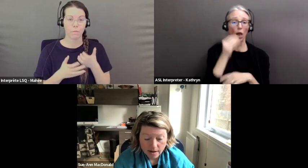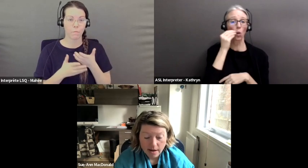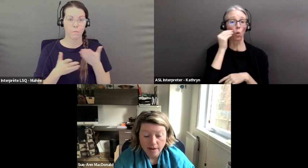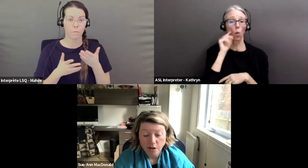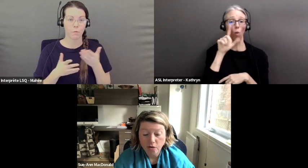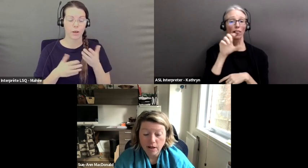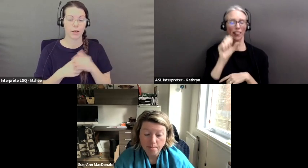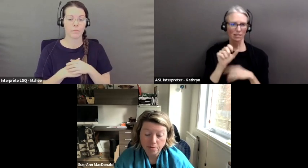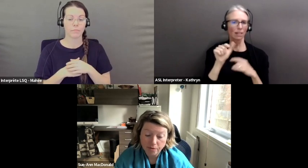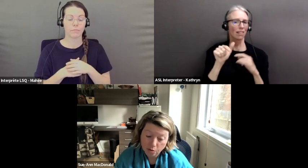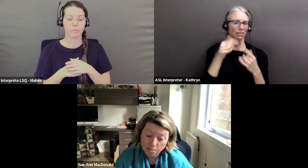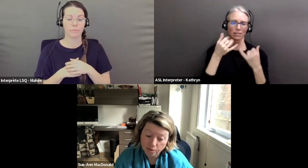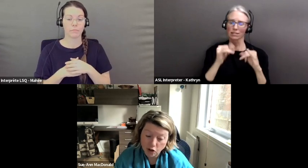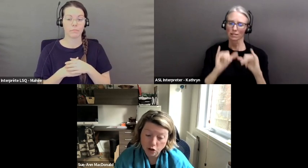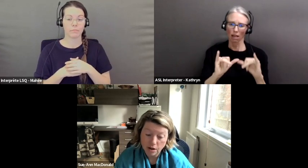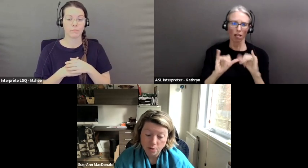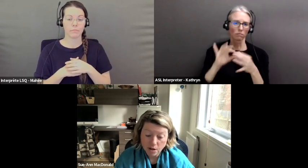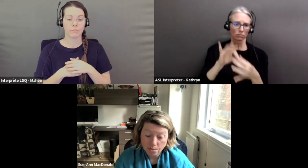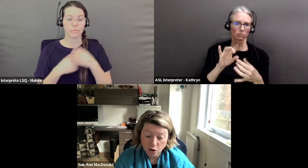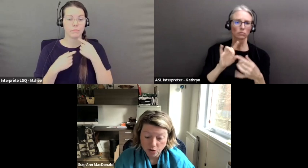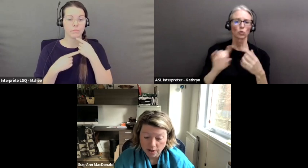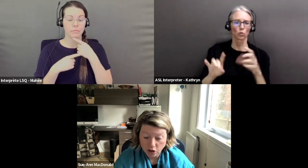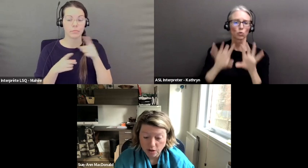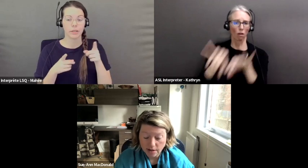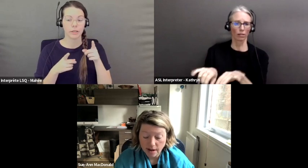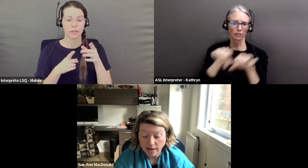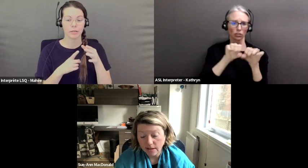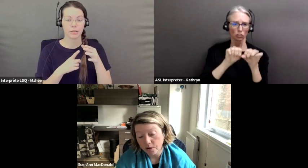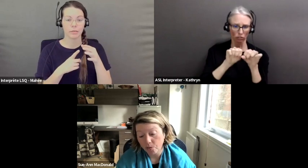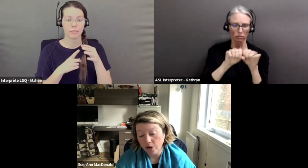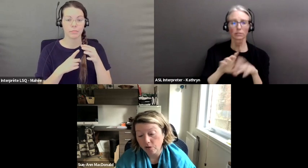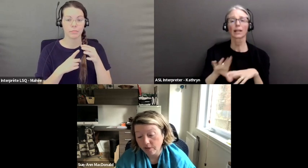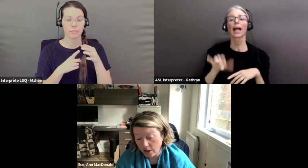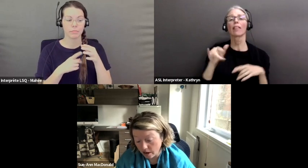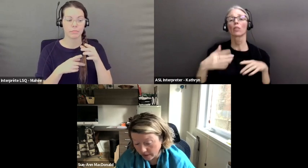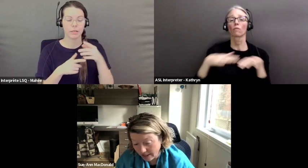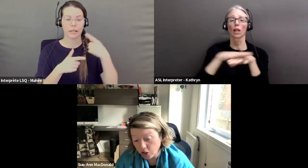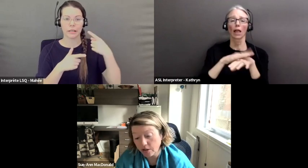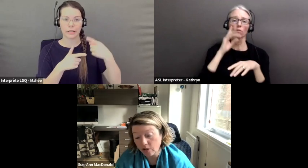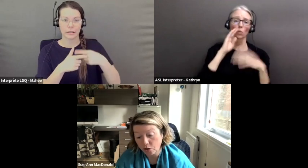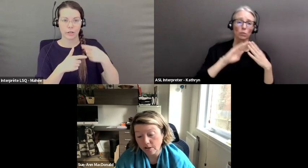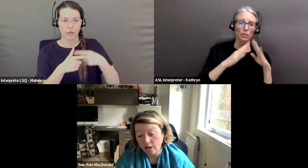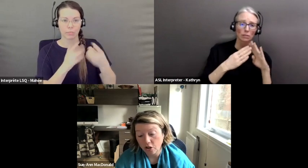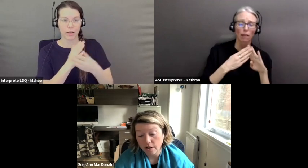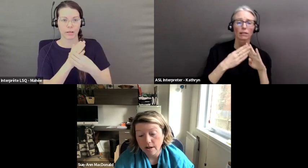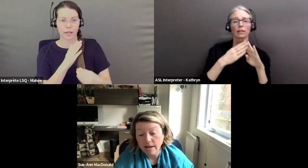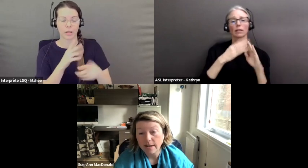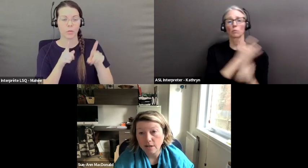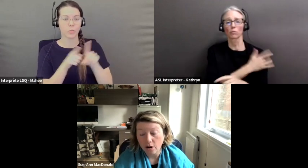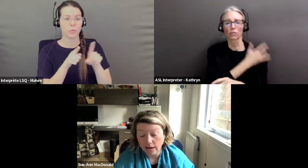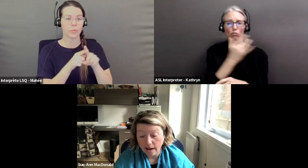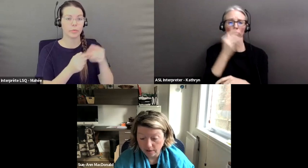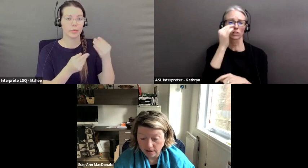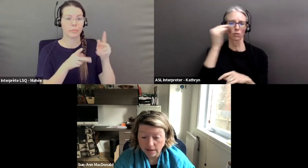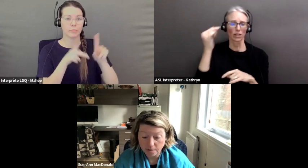reality, and the overlap of federal, provincial, and municipal jurisdictions and the attempted erasure of Indigenous jurisdiction